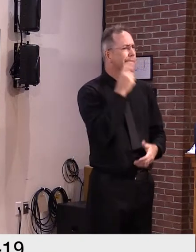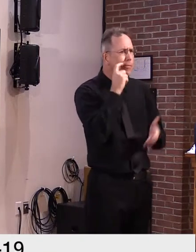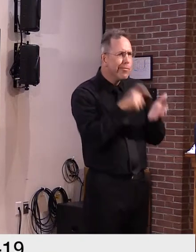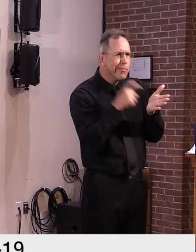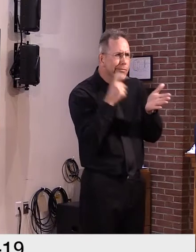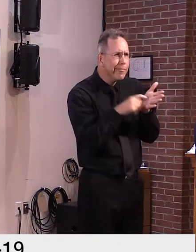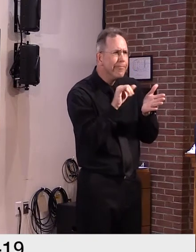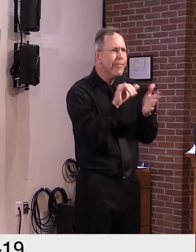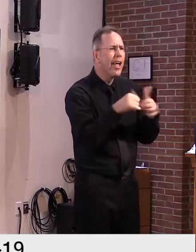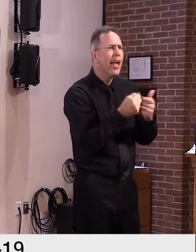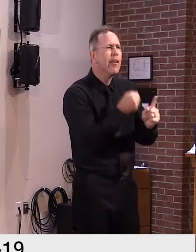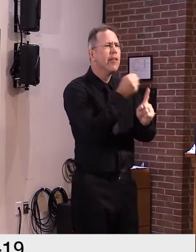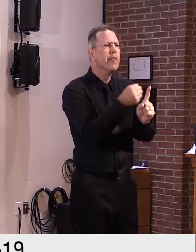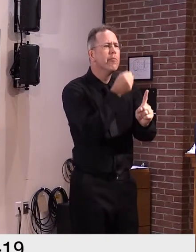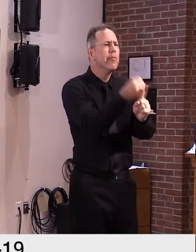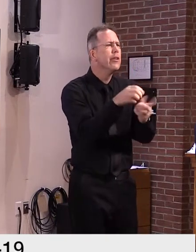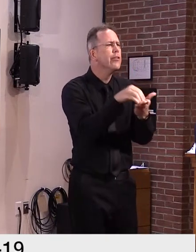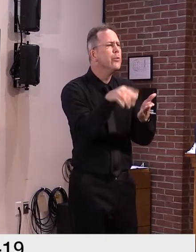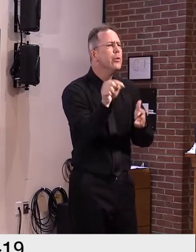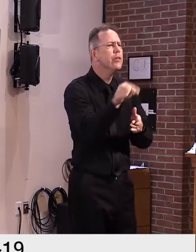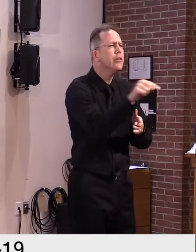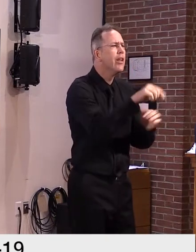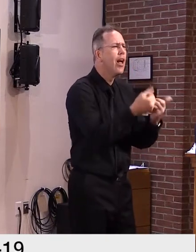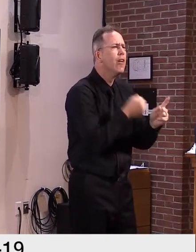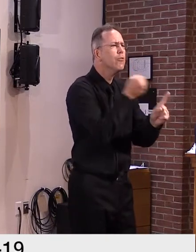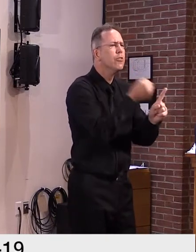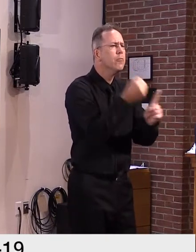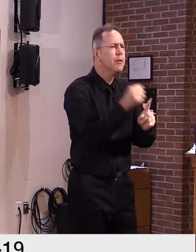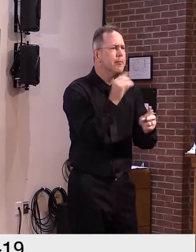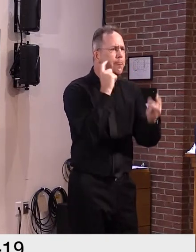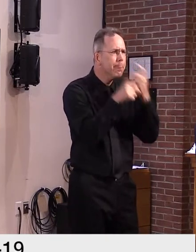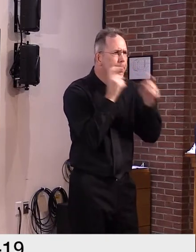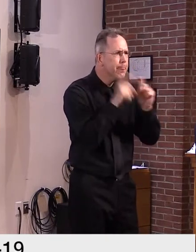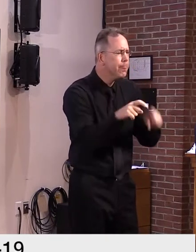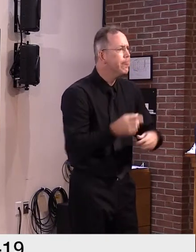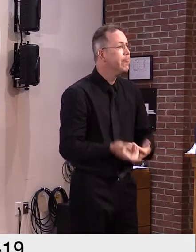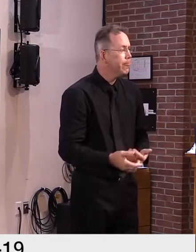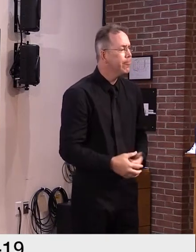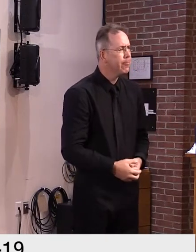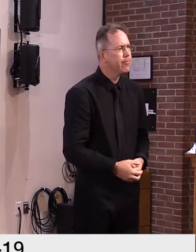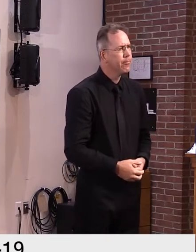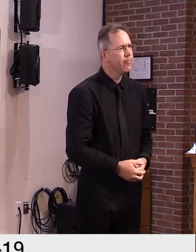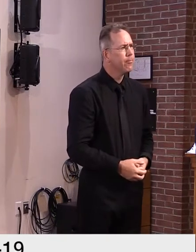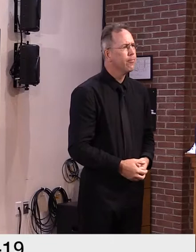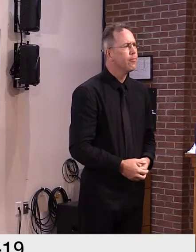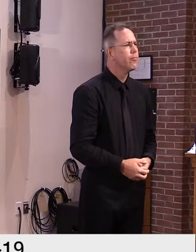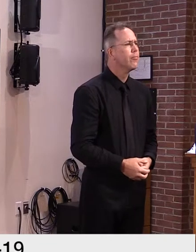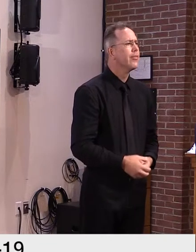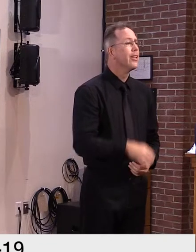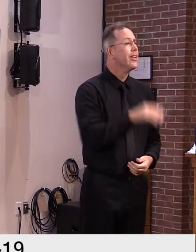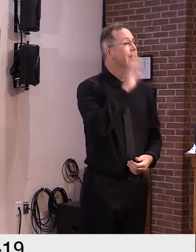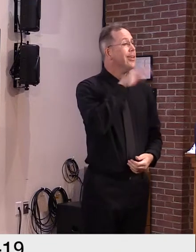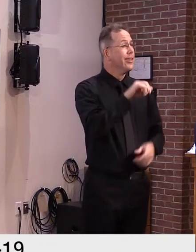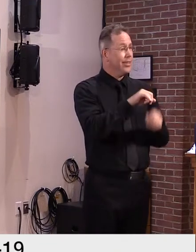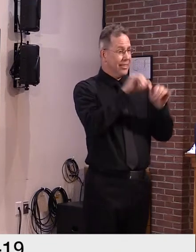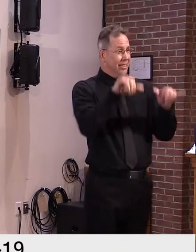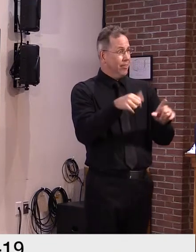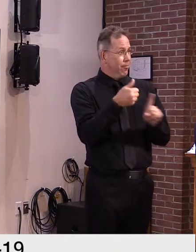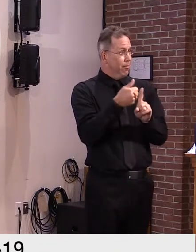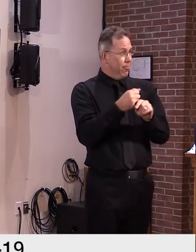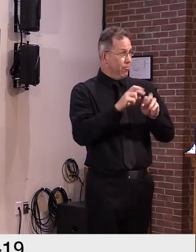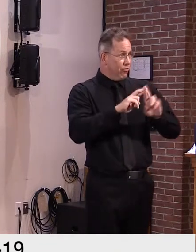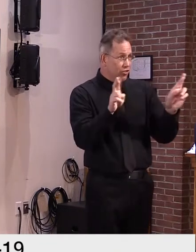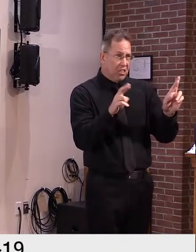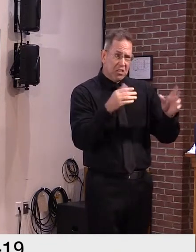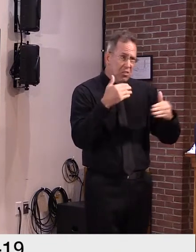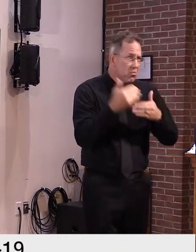think it's too soon to predict how successful we'll be in that regard, but I know the system is quickly moving towards focusing on an important issue.